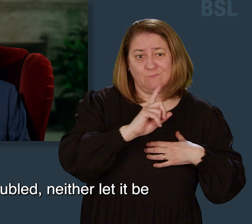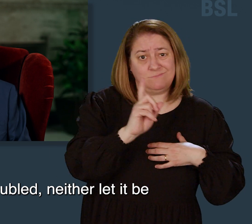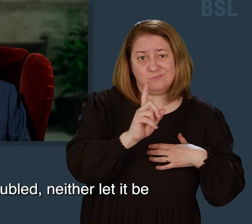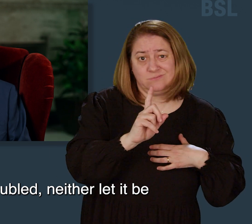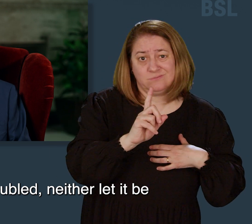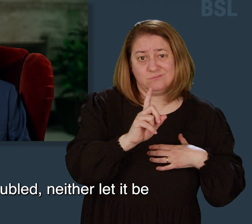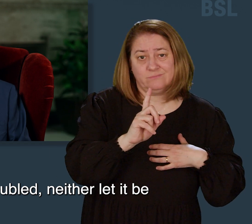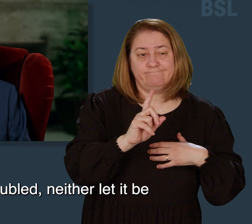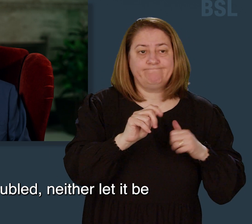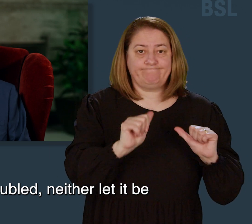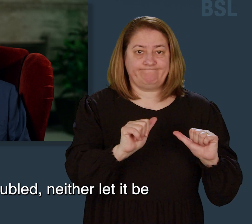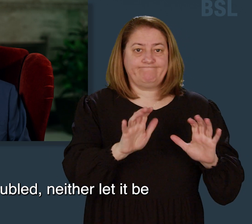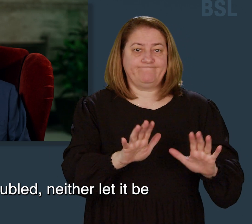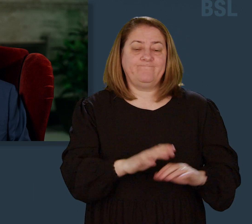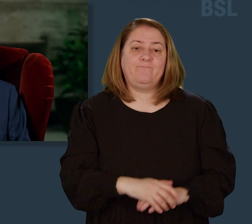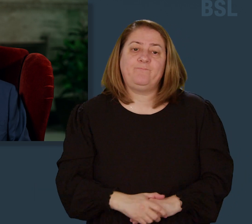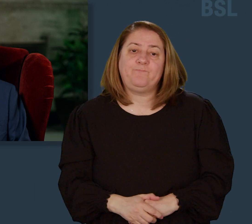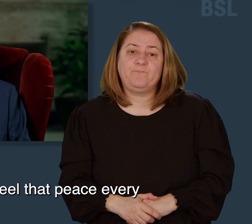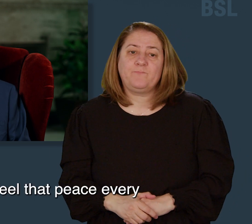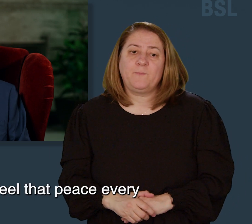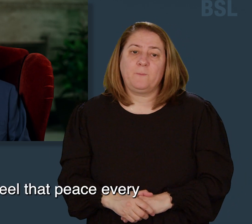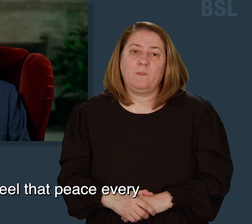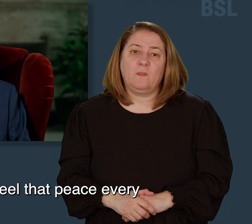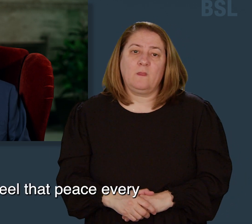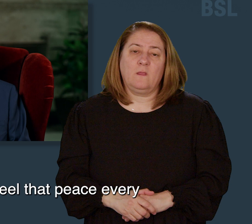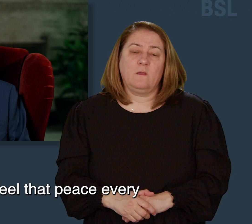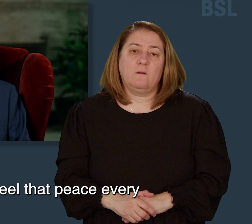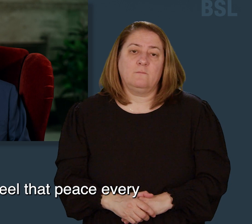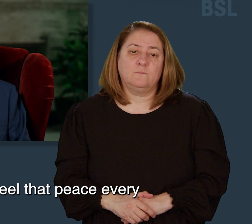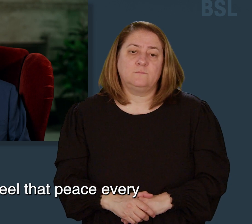let it be afraid. End quote.